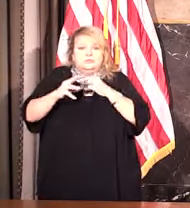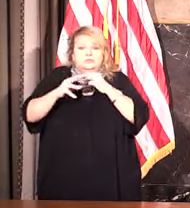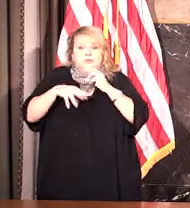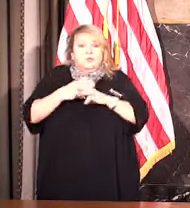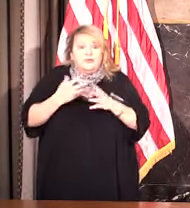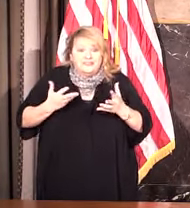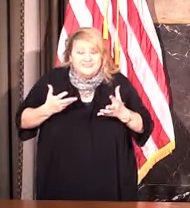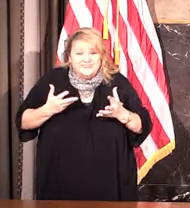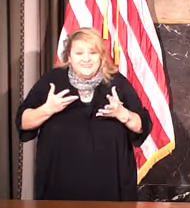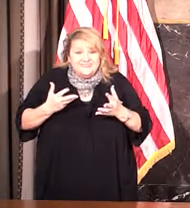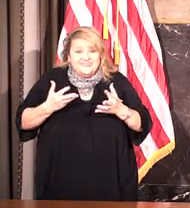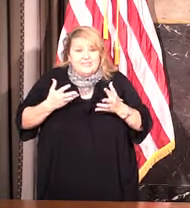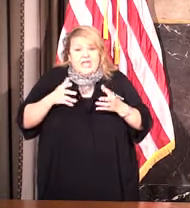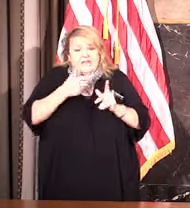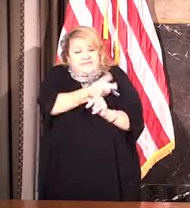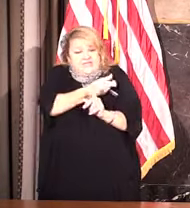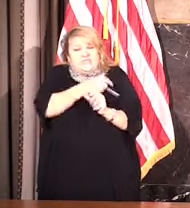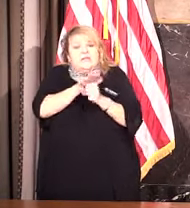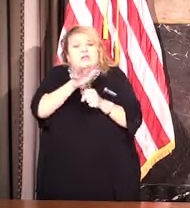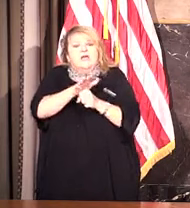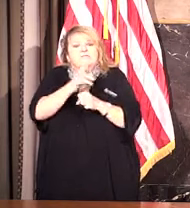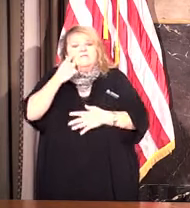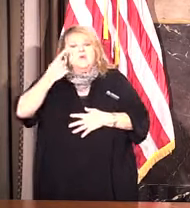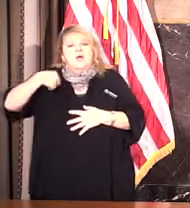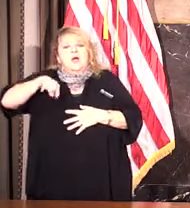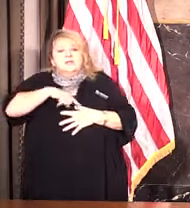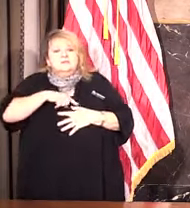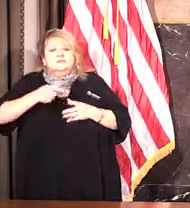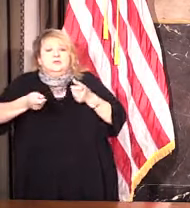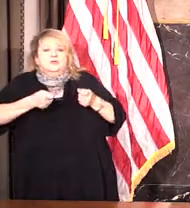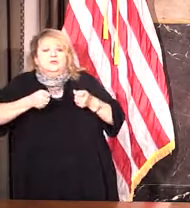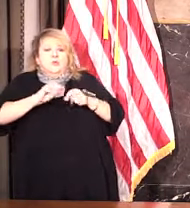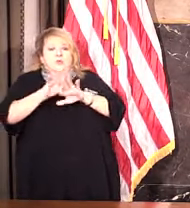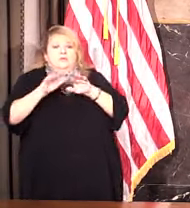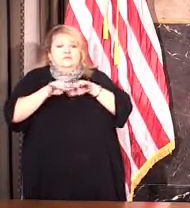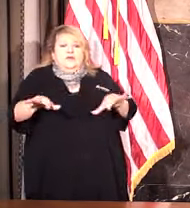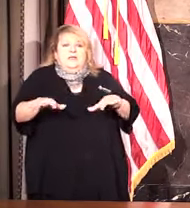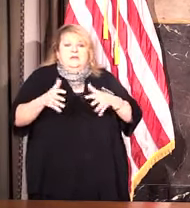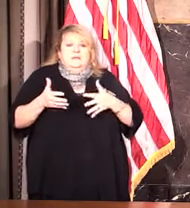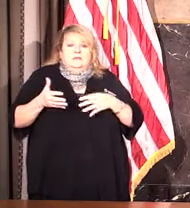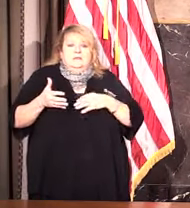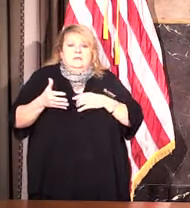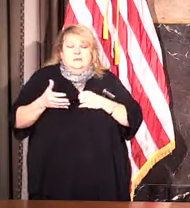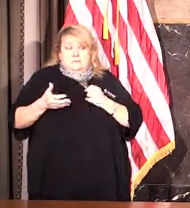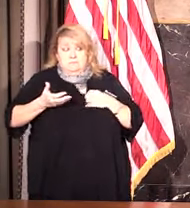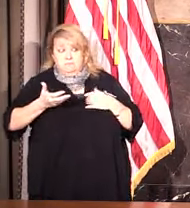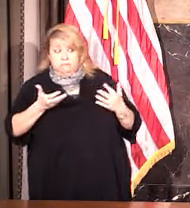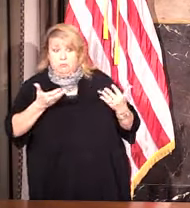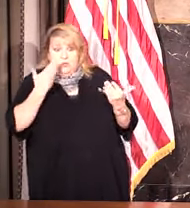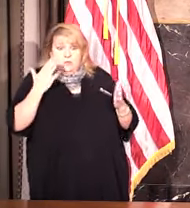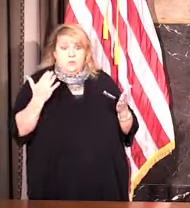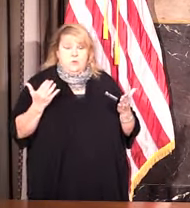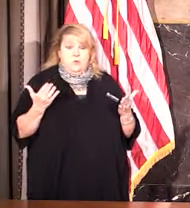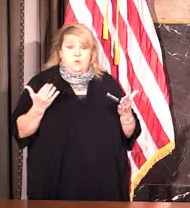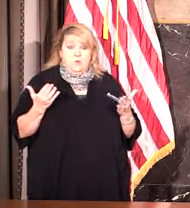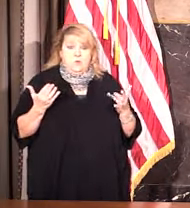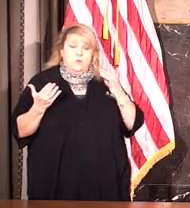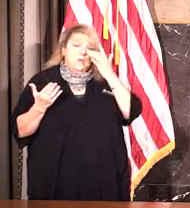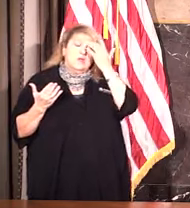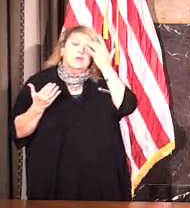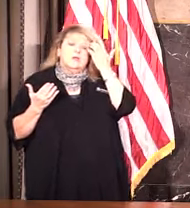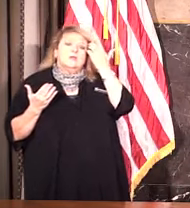a real difference in terms of our ability to control this disease. And so I think it is fair to say that there is